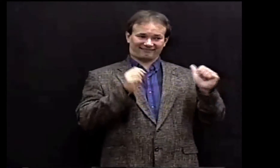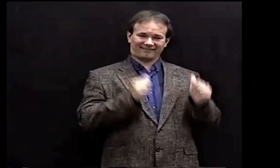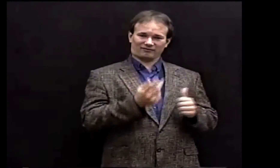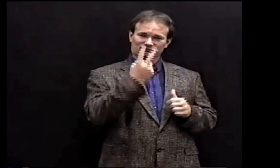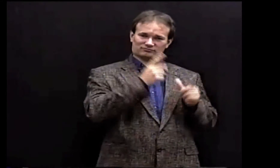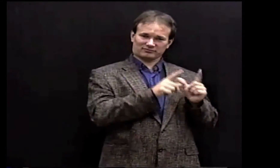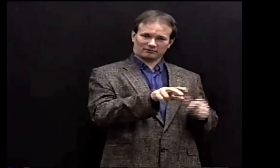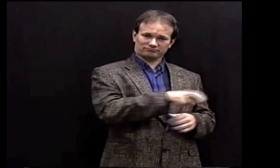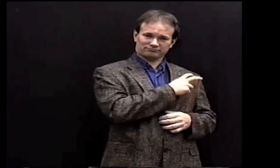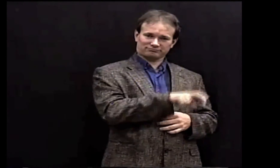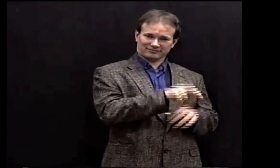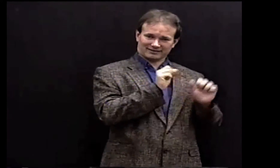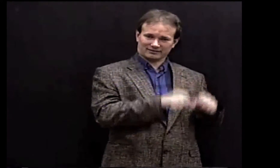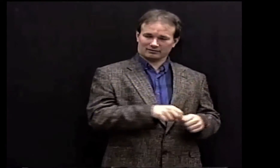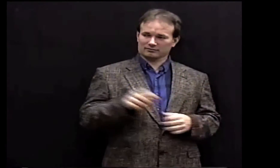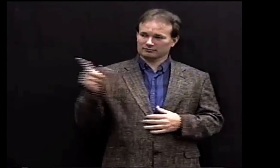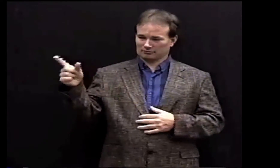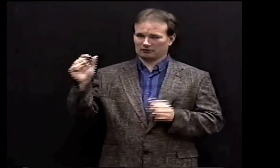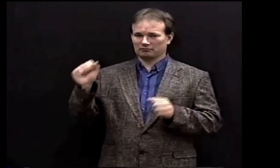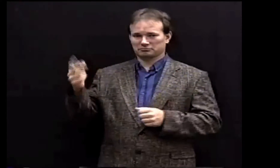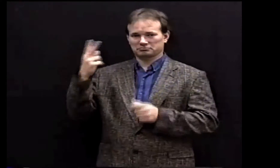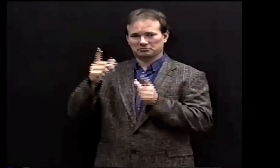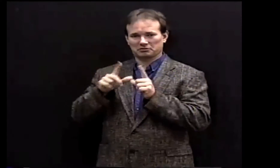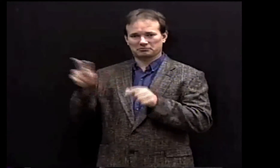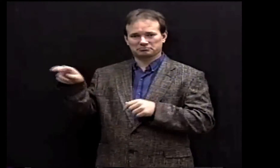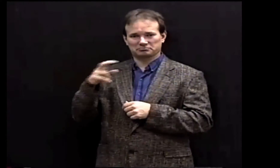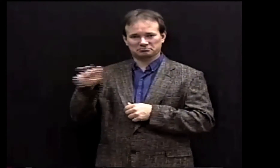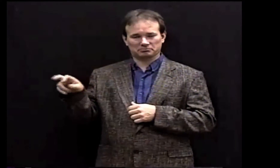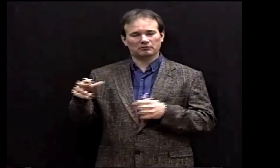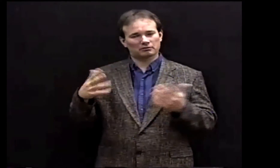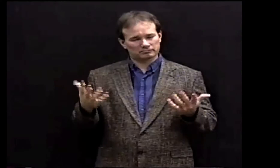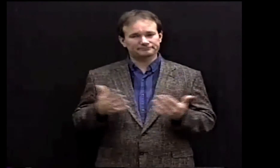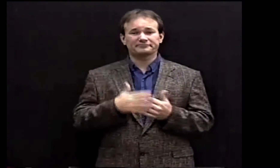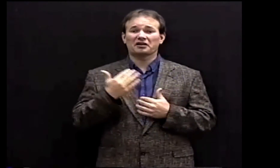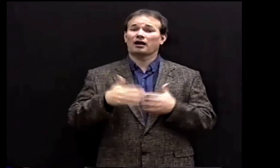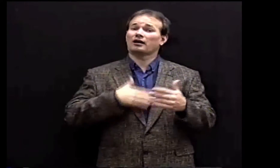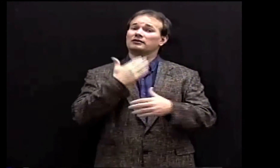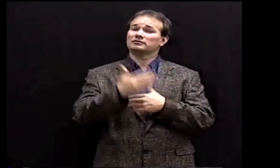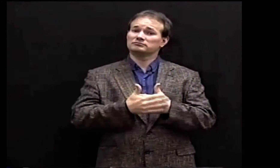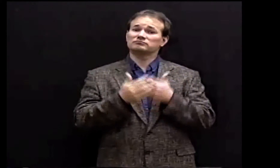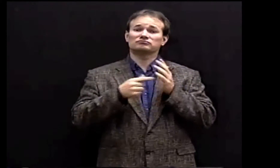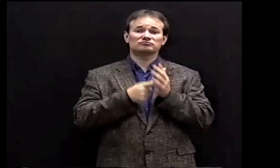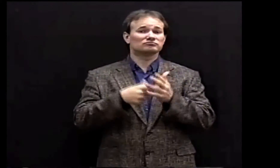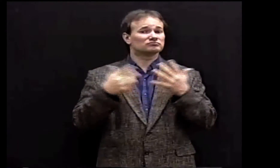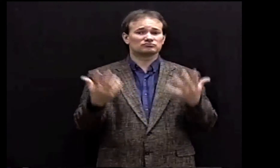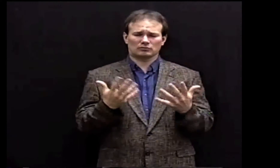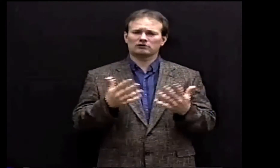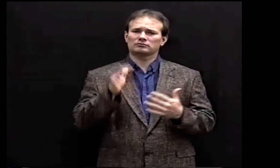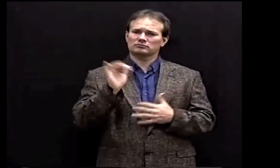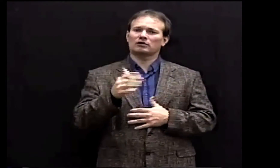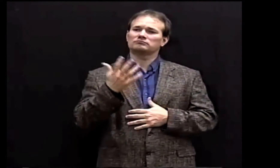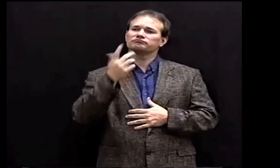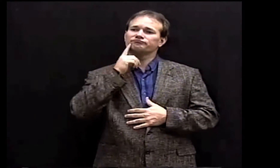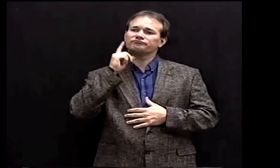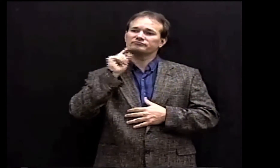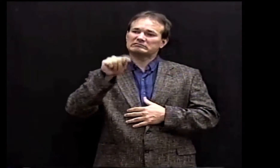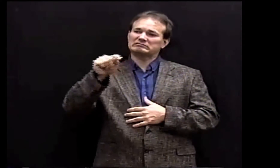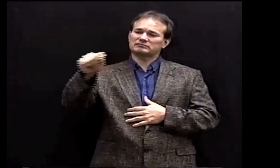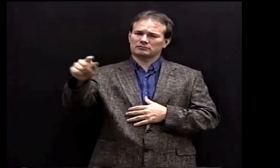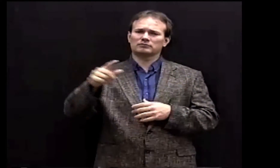bilingualism. But it was also shown that both groups are talented bilingualists. Next, we will watch the people you just saw using